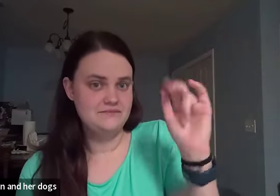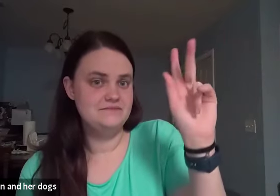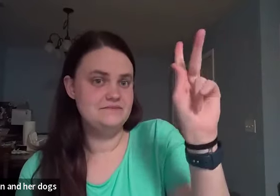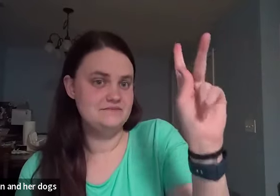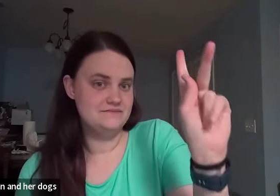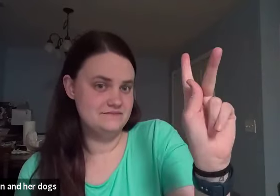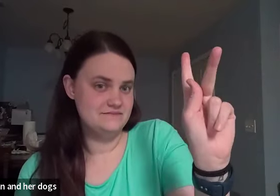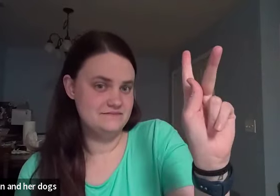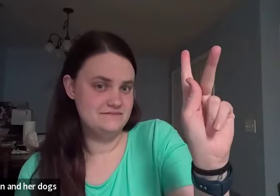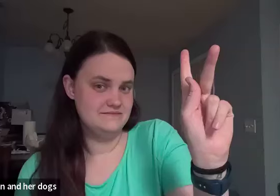K.